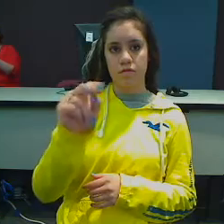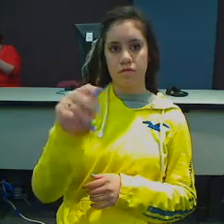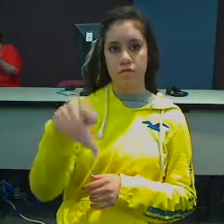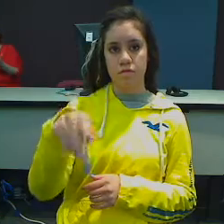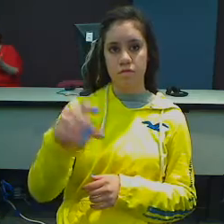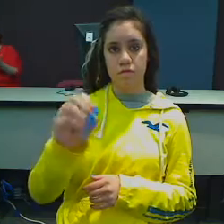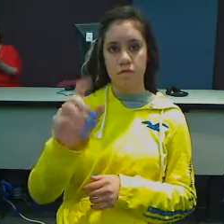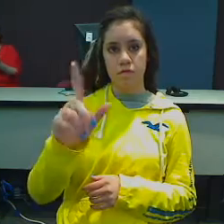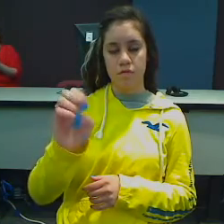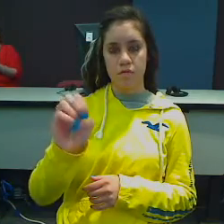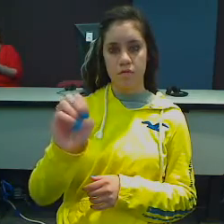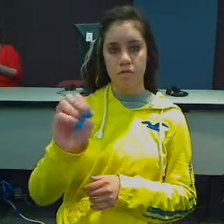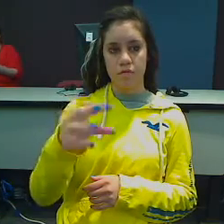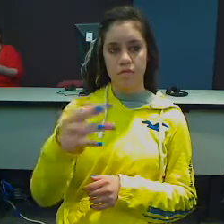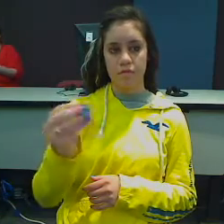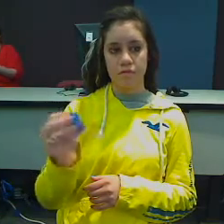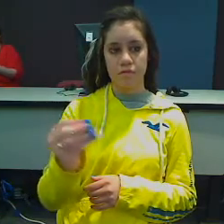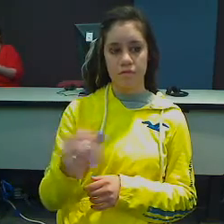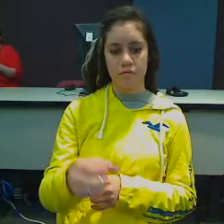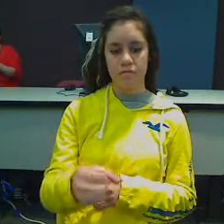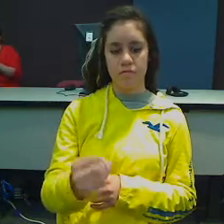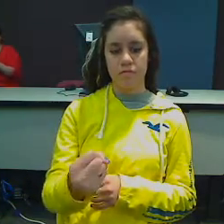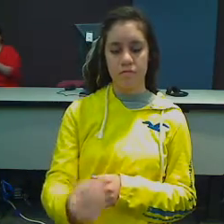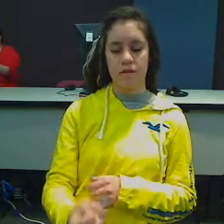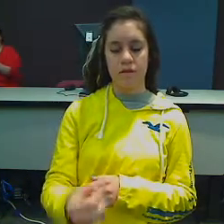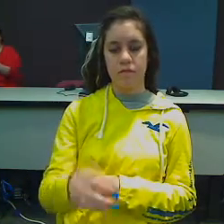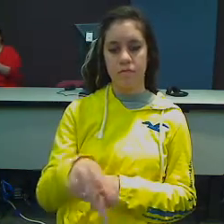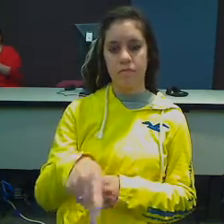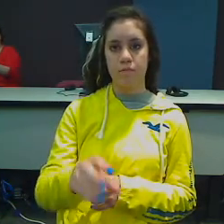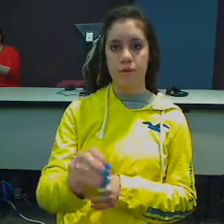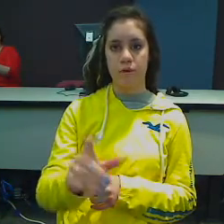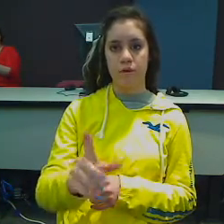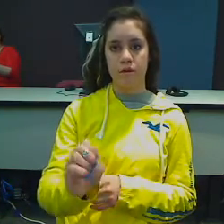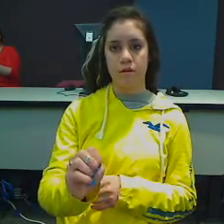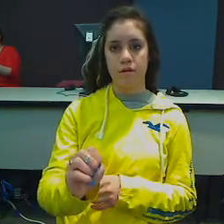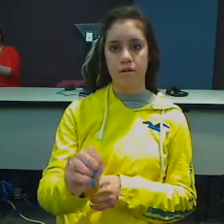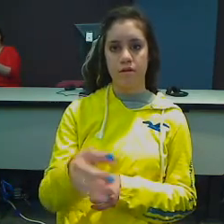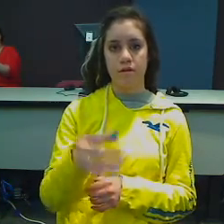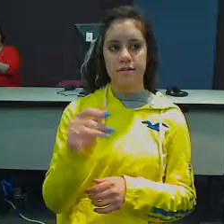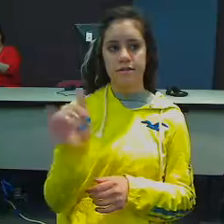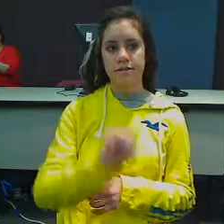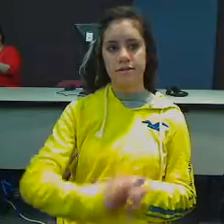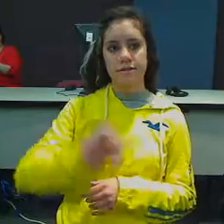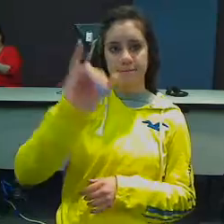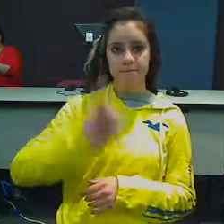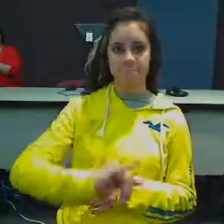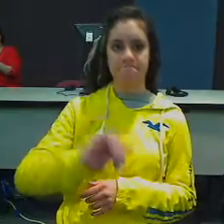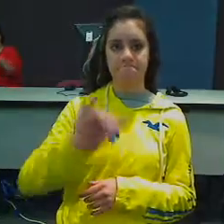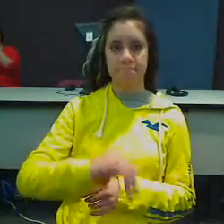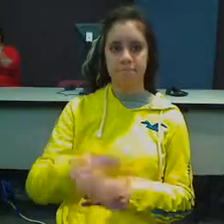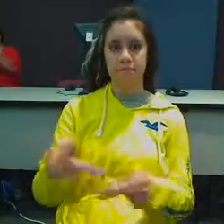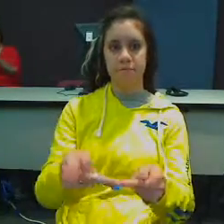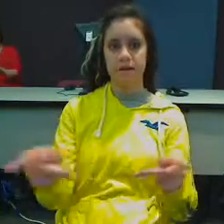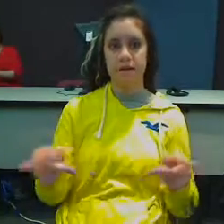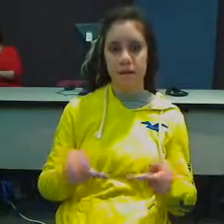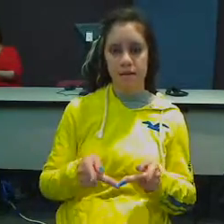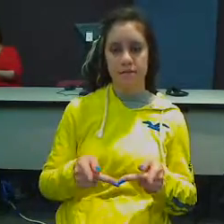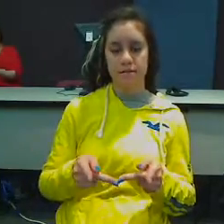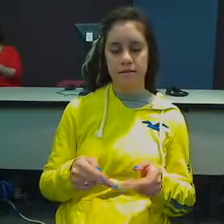for measuring from to locate things on the Earth's surface. Now the problem with the poles, of course, is that they're kind of